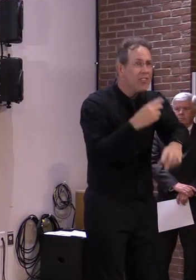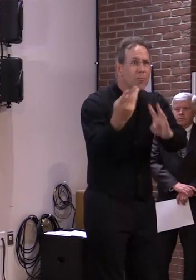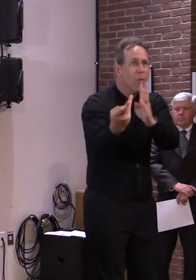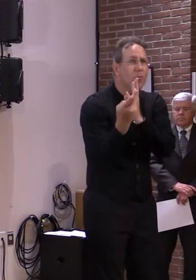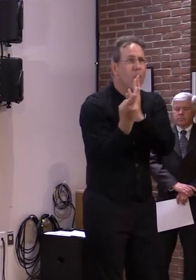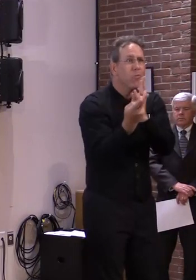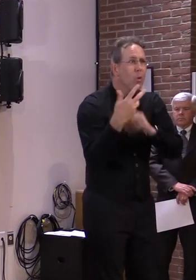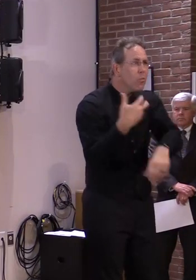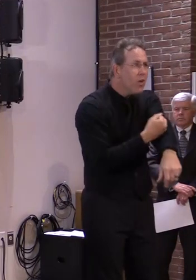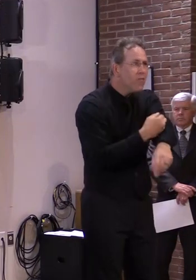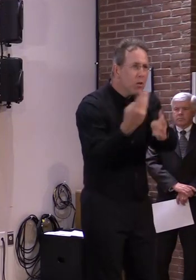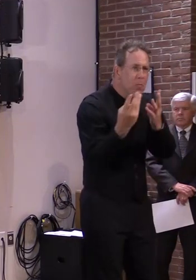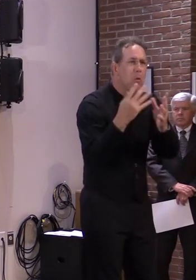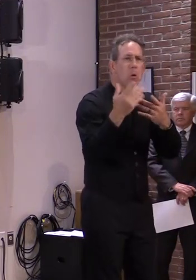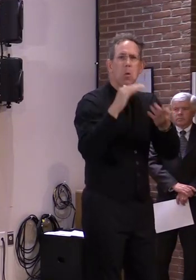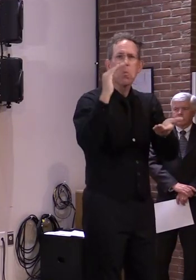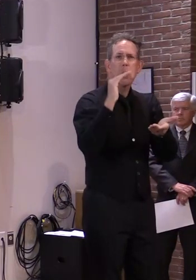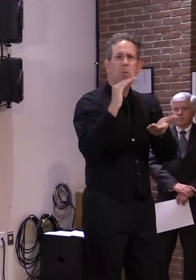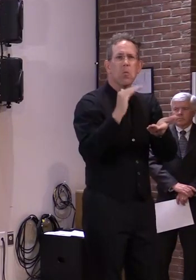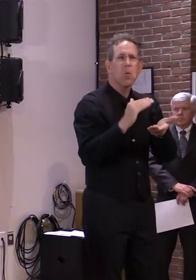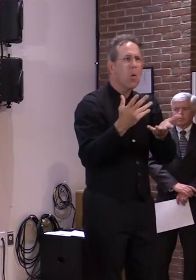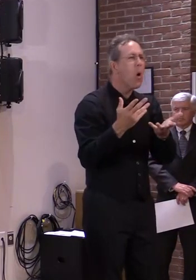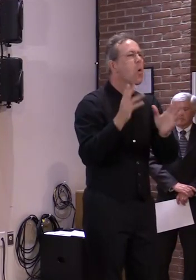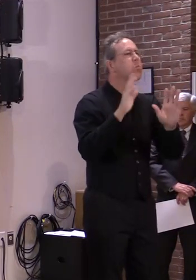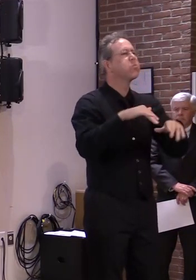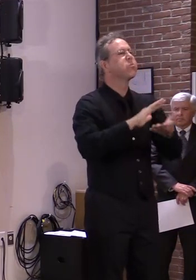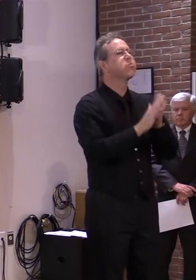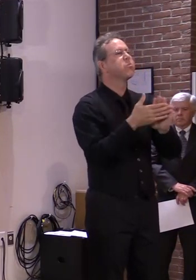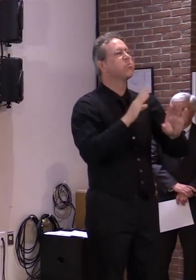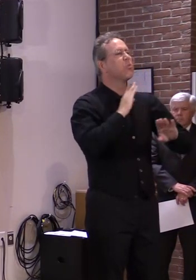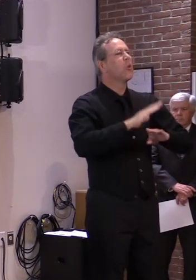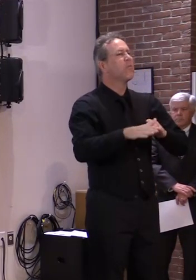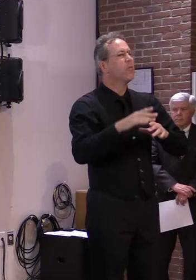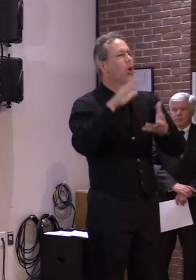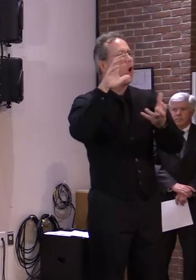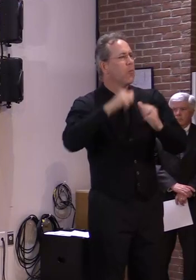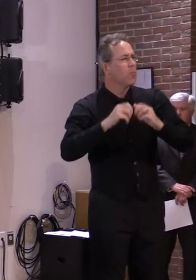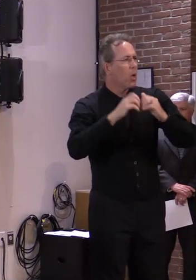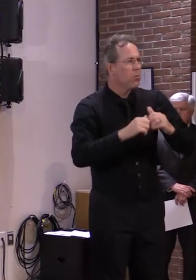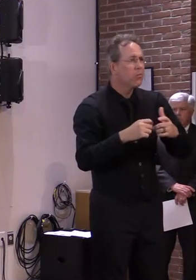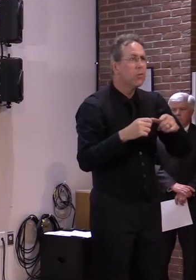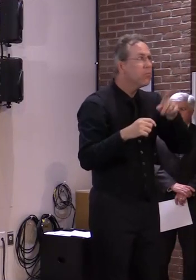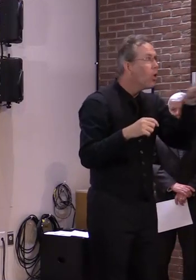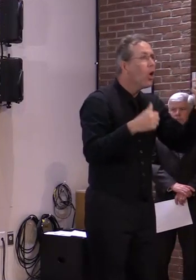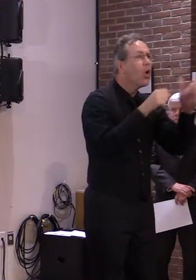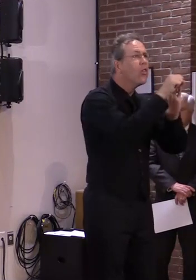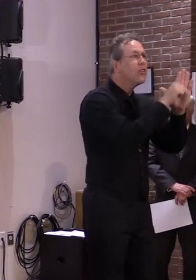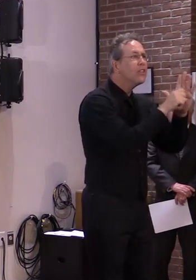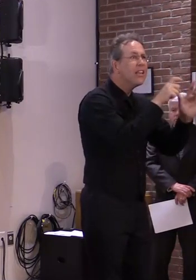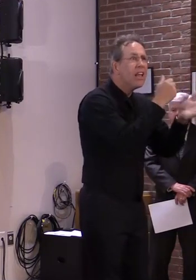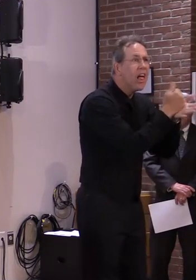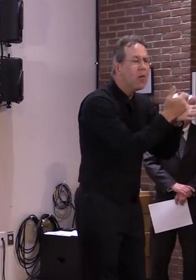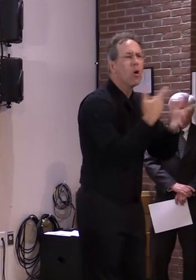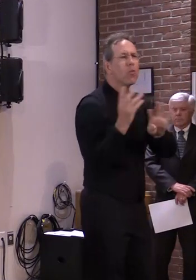other states, it was important for us to be prepared. And we were.